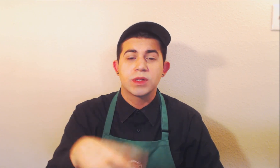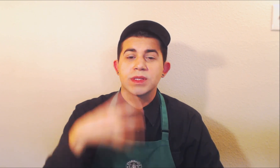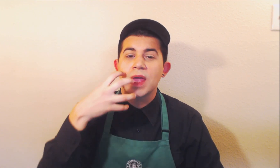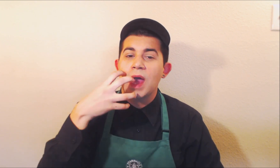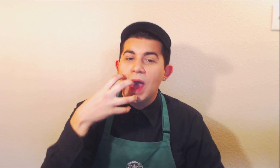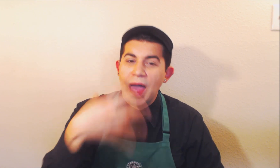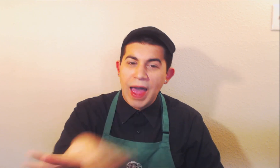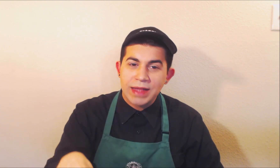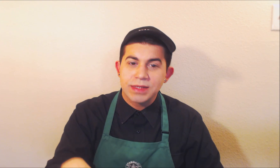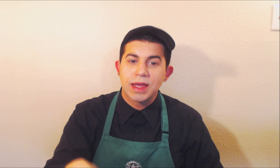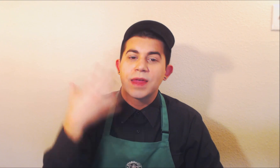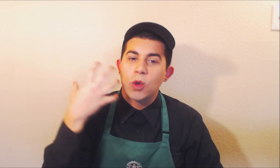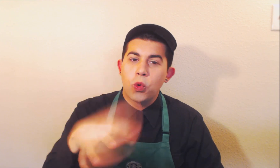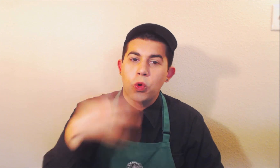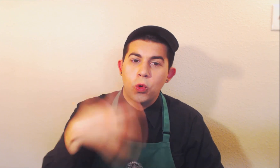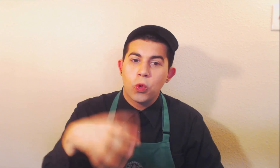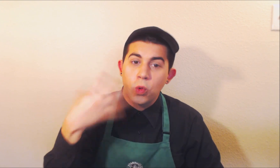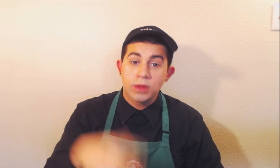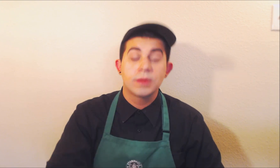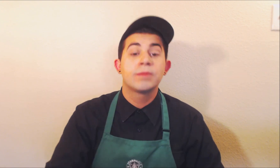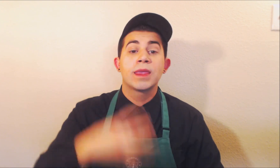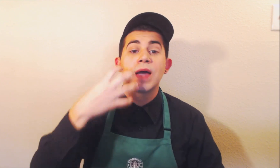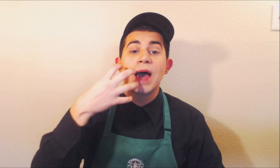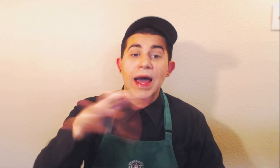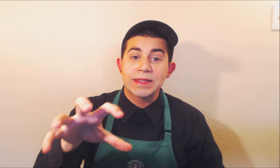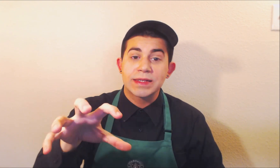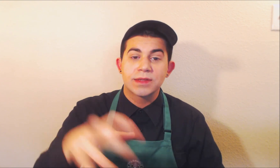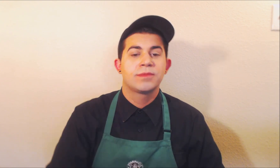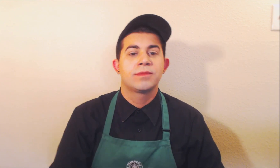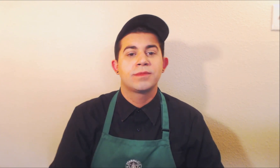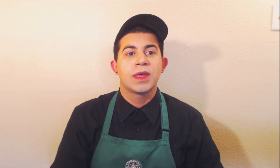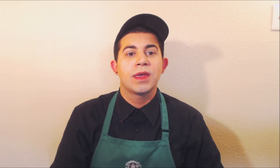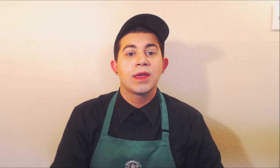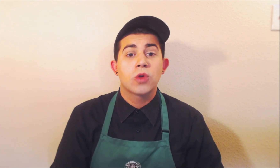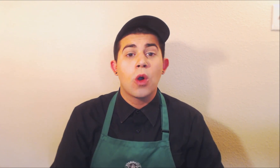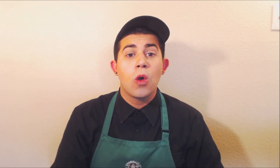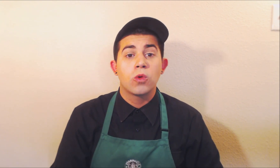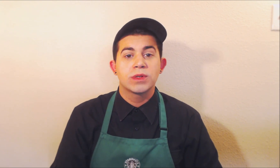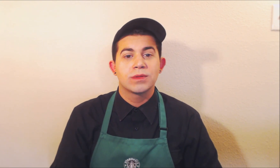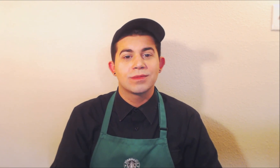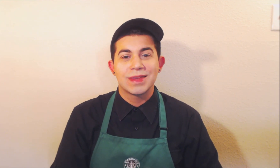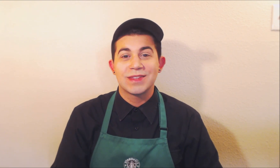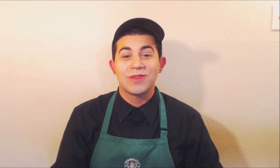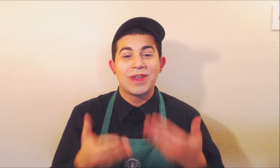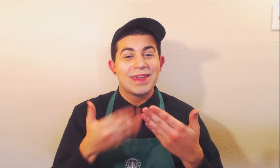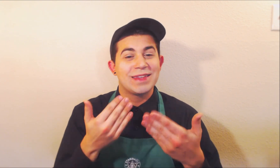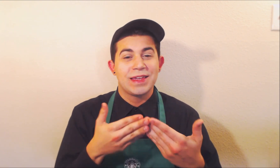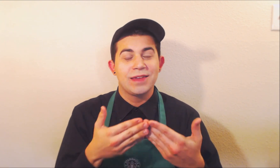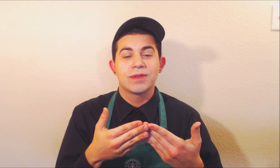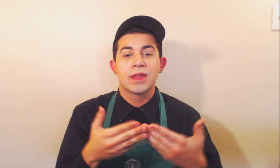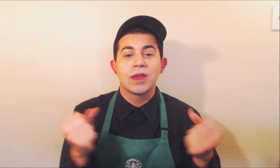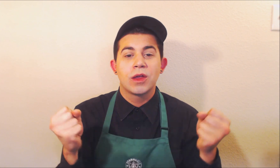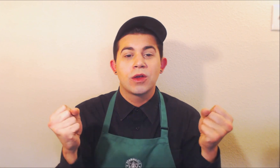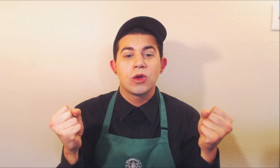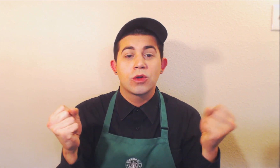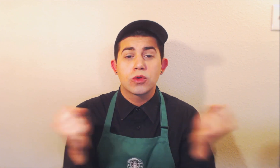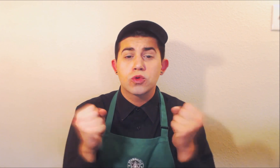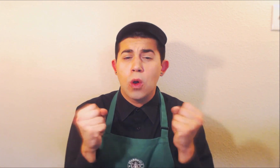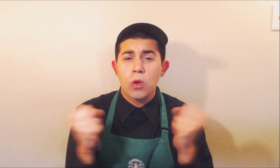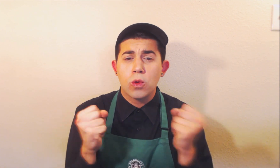outwards. Hot, kind of like whoo. Hot. Cold is very easy.